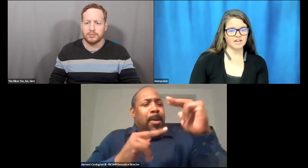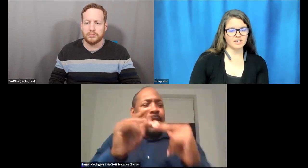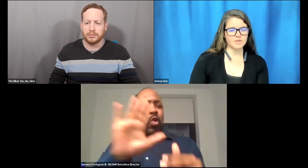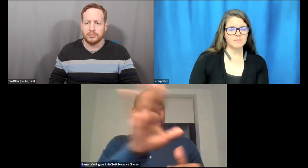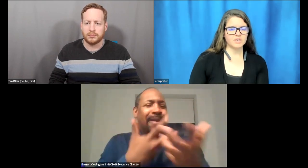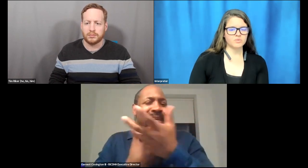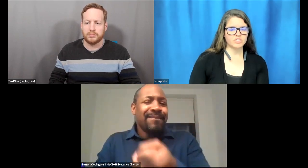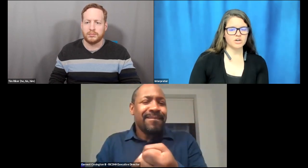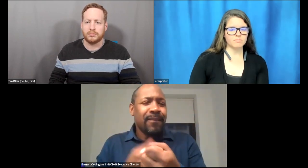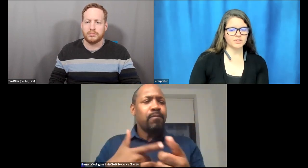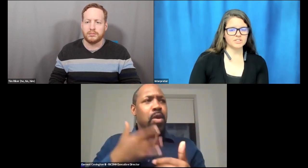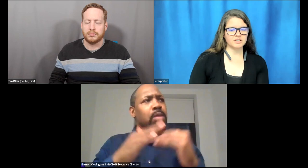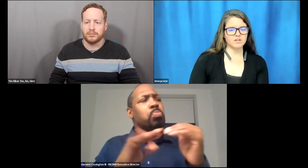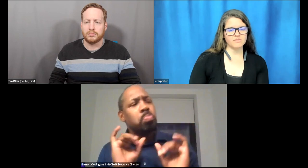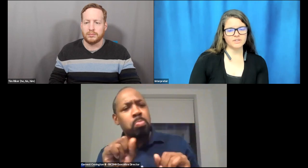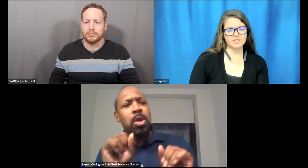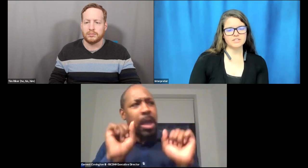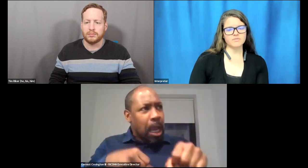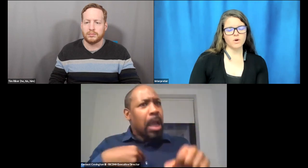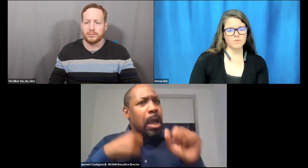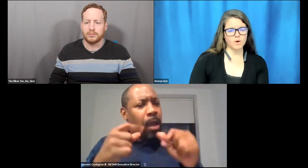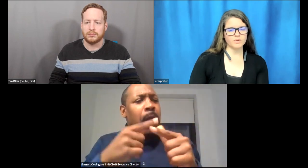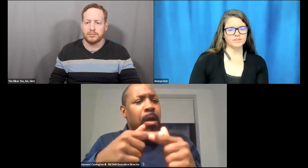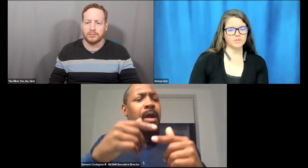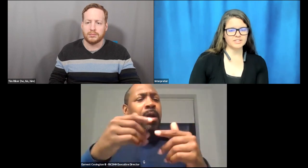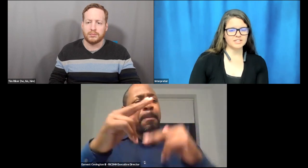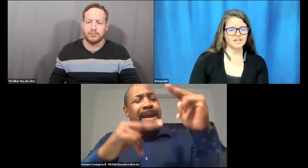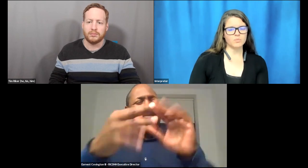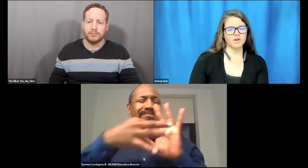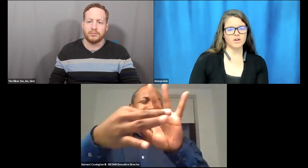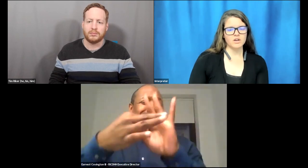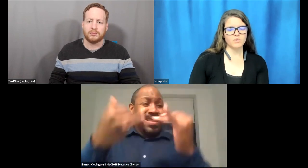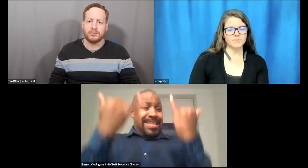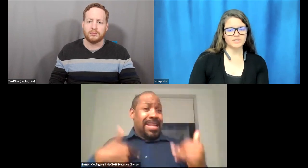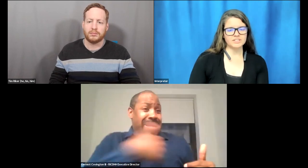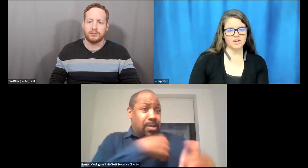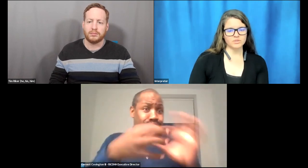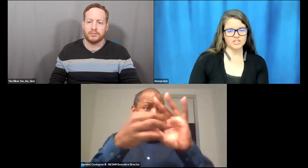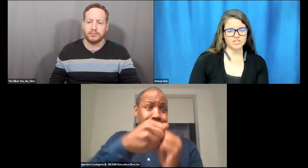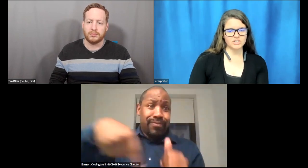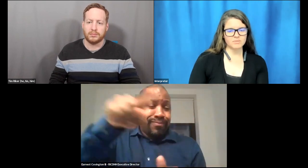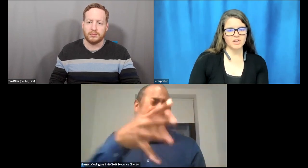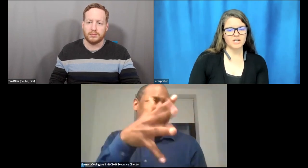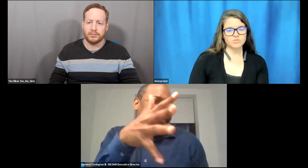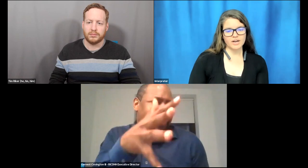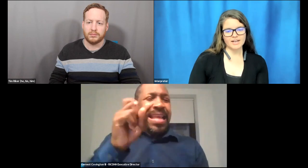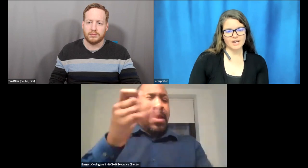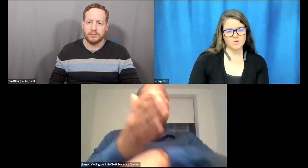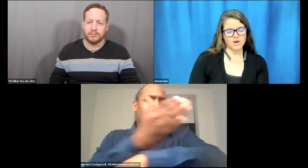time. But if we start building their confidence, a forum where we're listening and we're building that relationship, because right now we